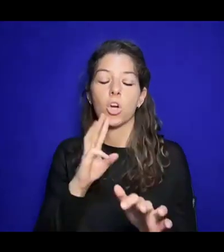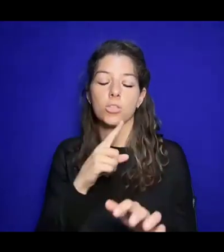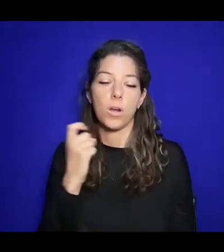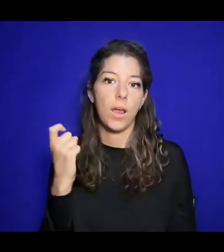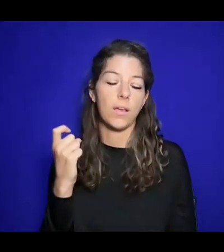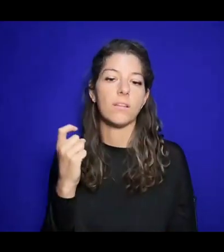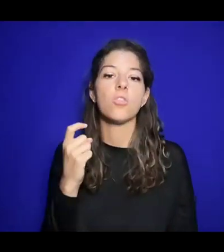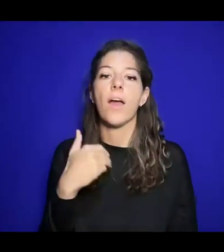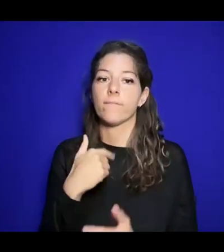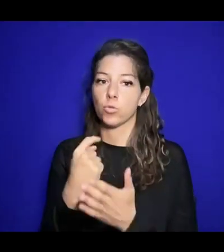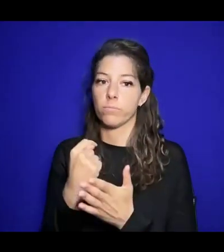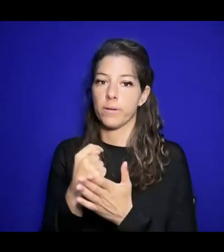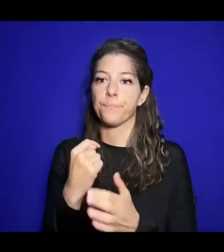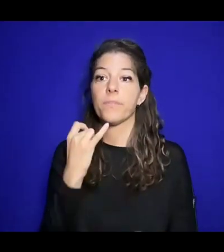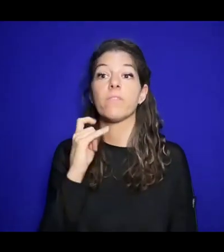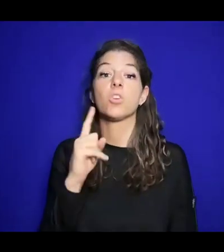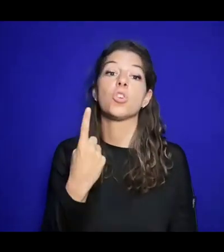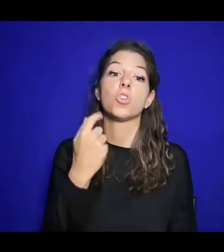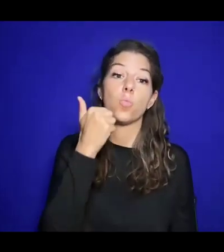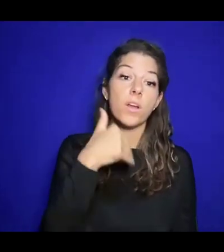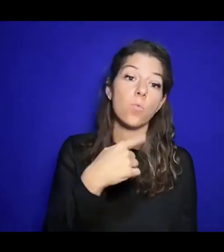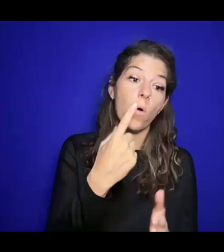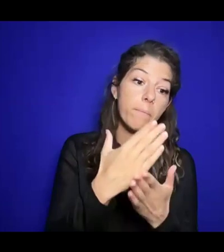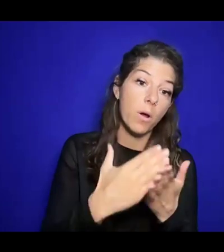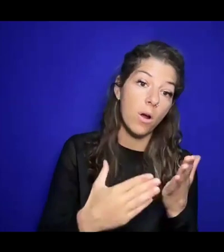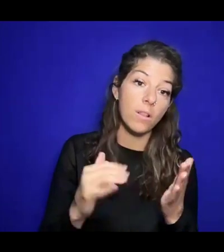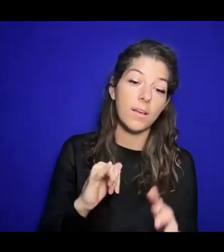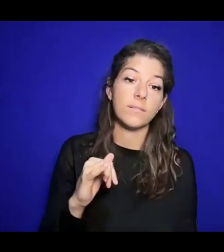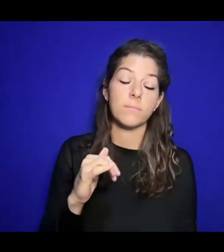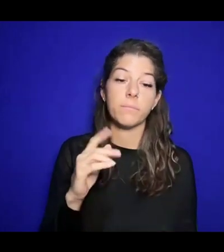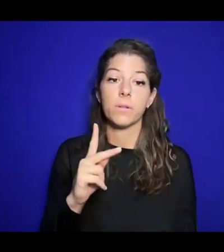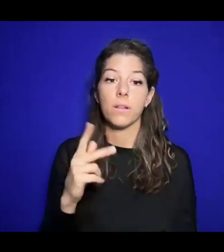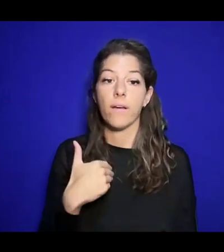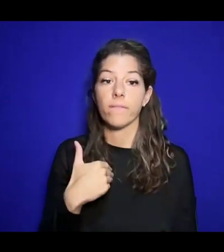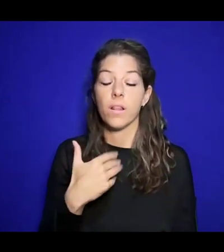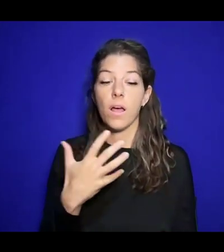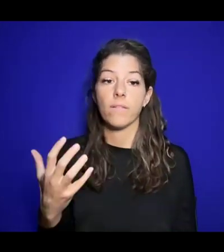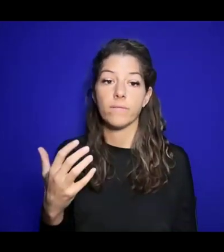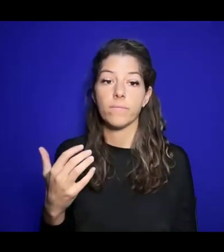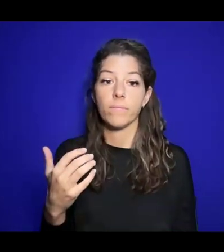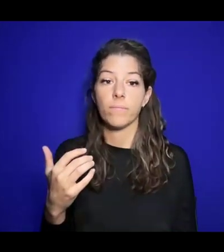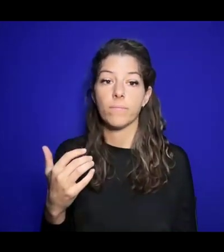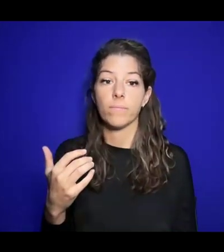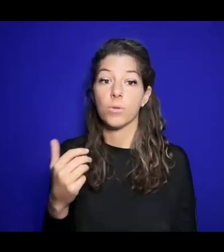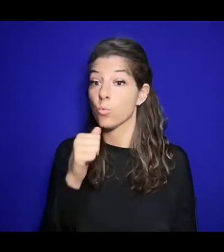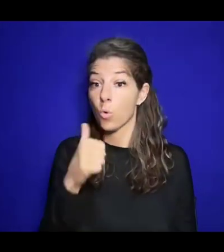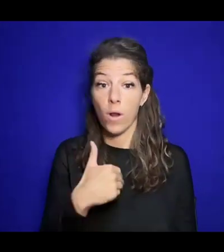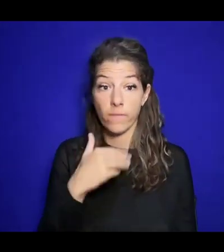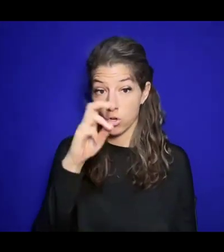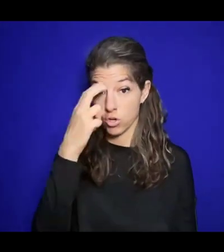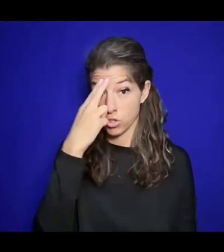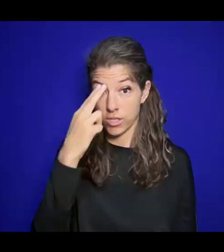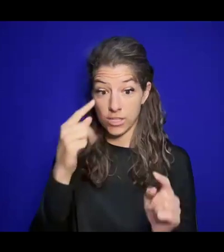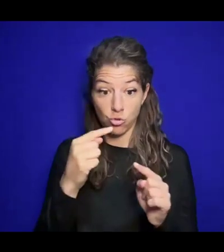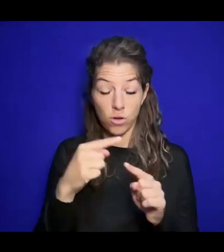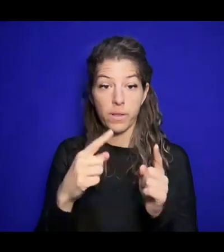there are treatments. Now, if you're just sweating in one part of your body, like if people who don't even have neurological